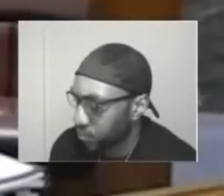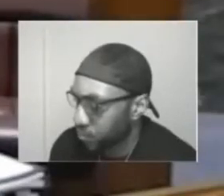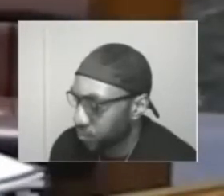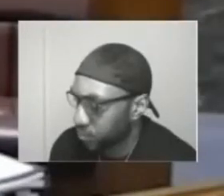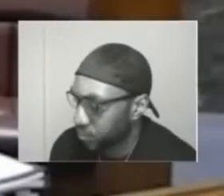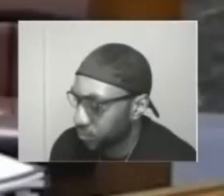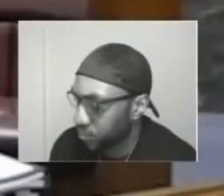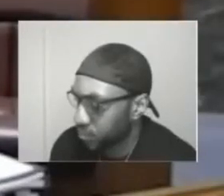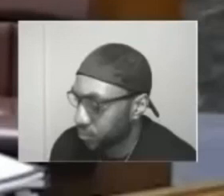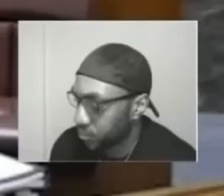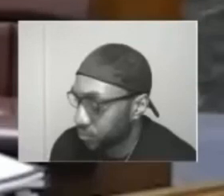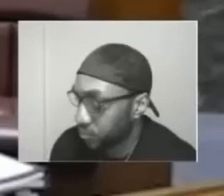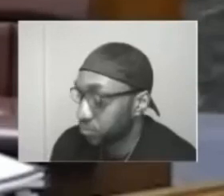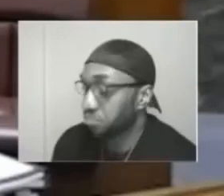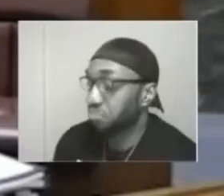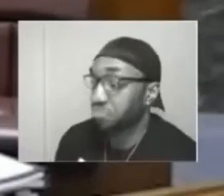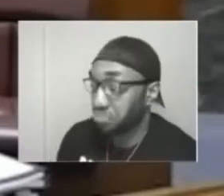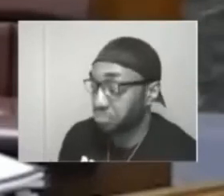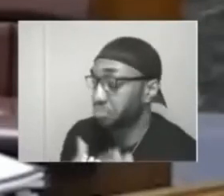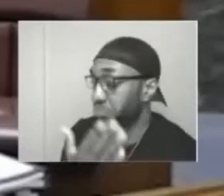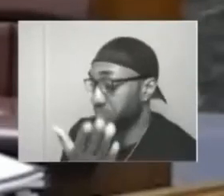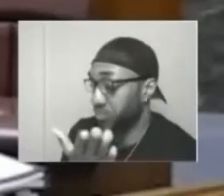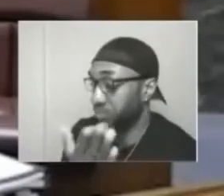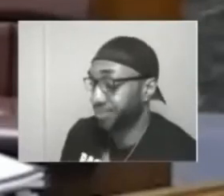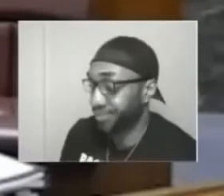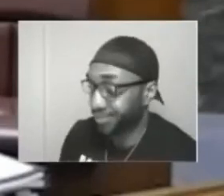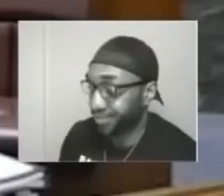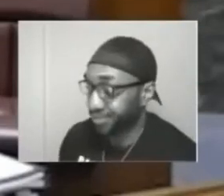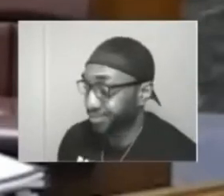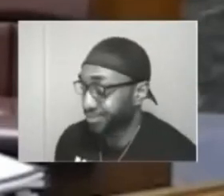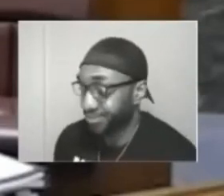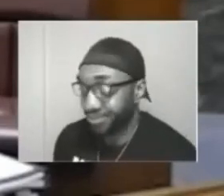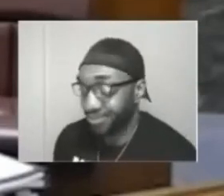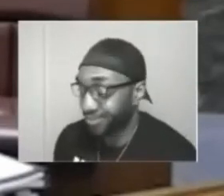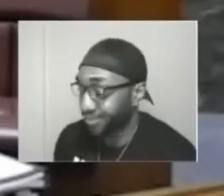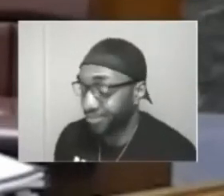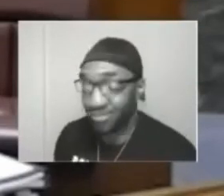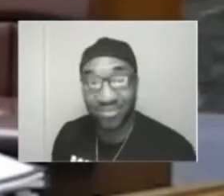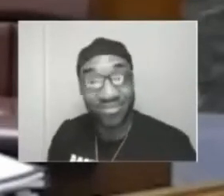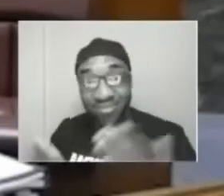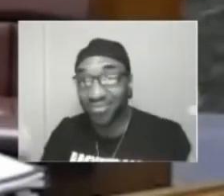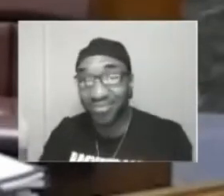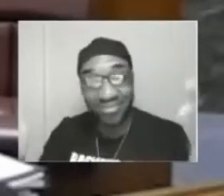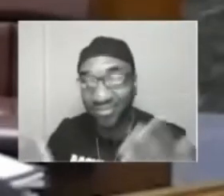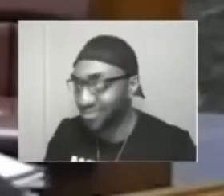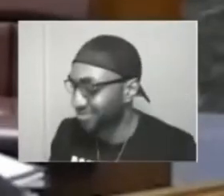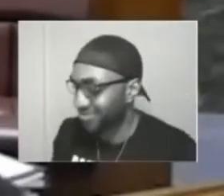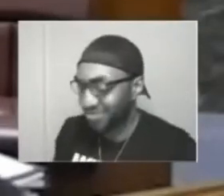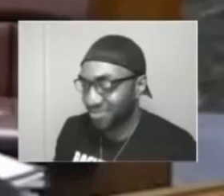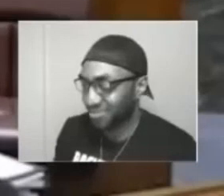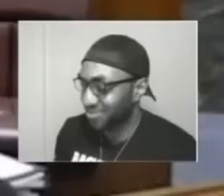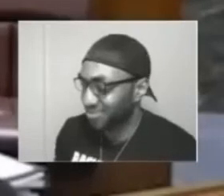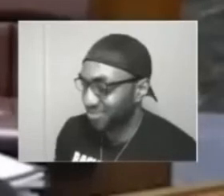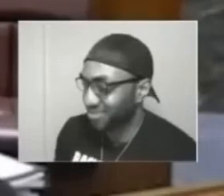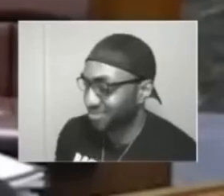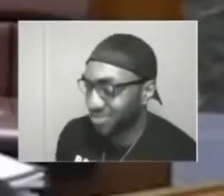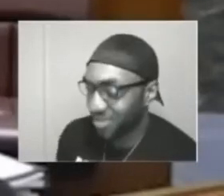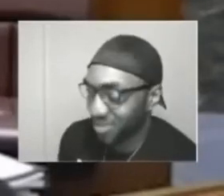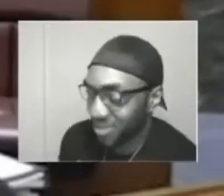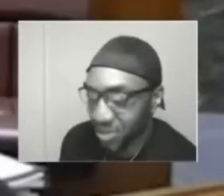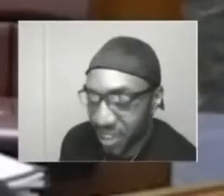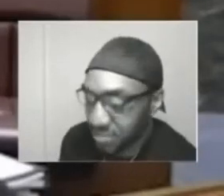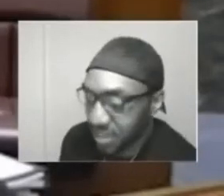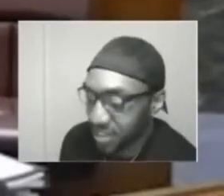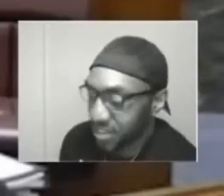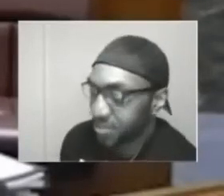country. I was required to do a background check, vaccinations, pay an expensive fee, bring a work letter